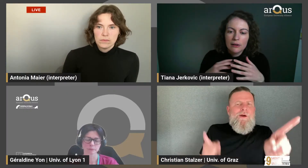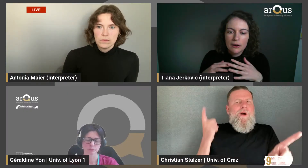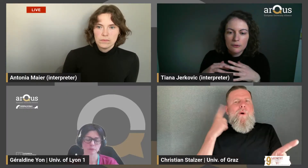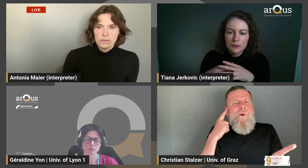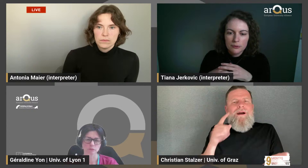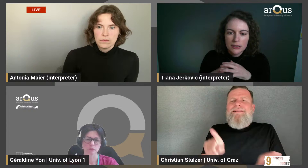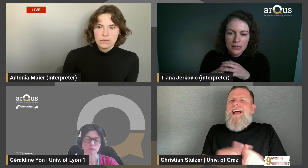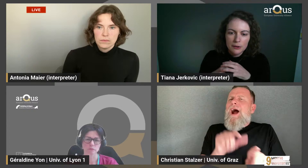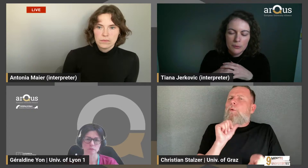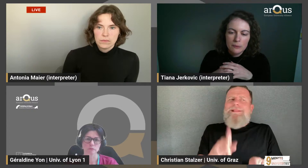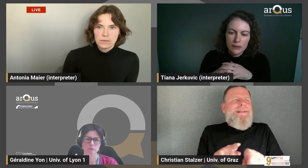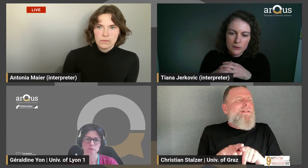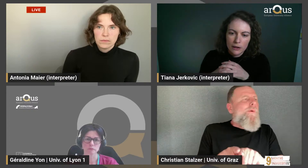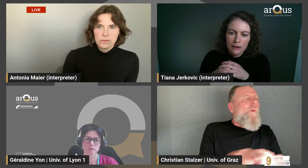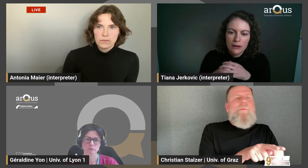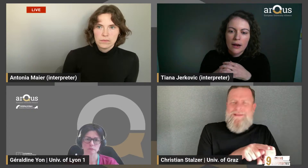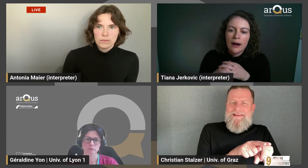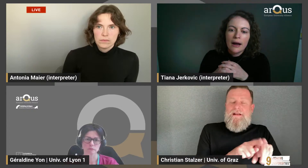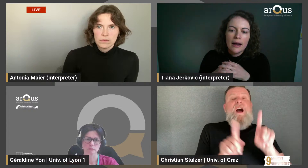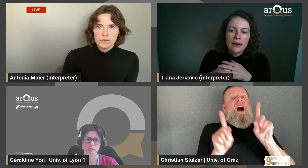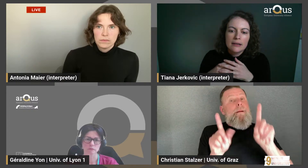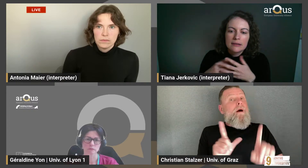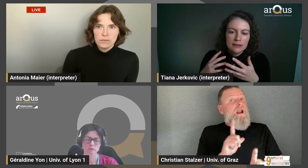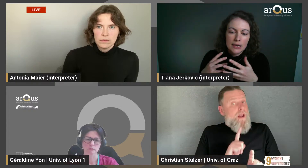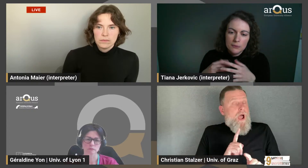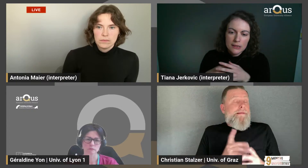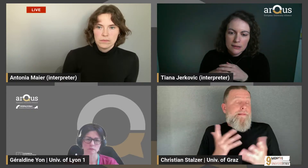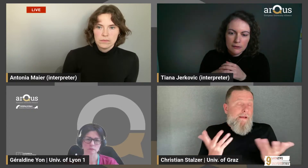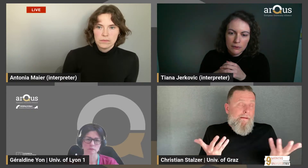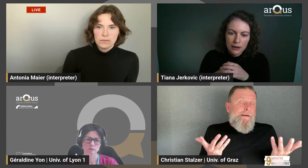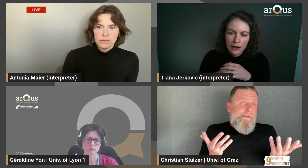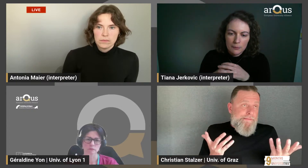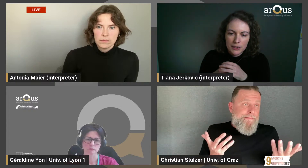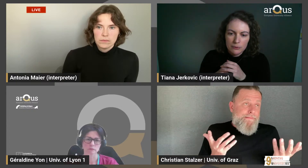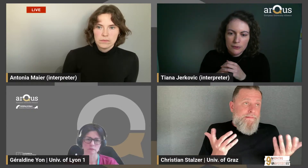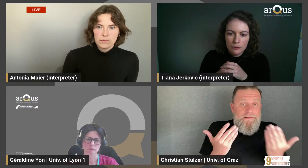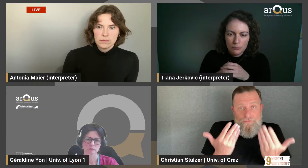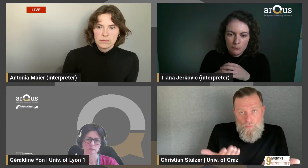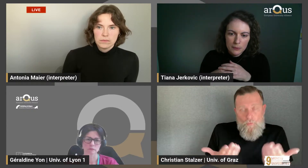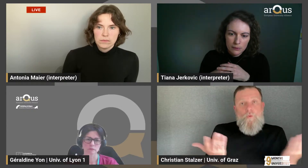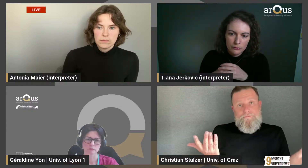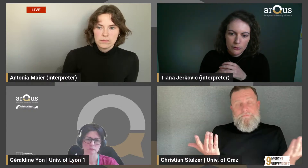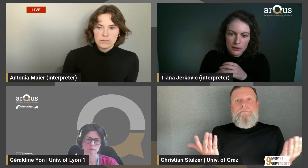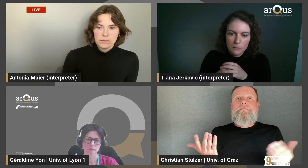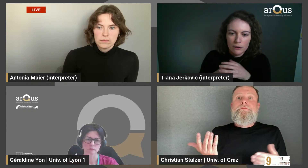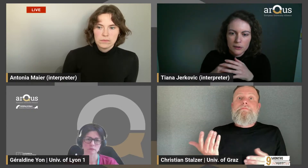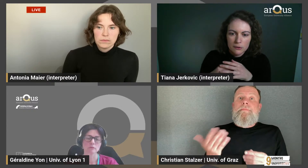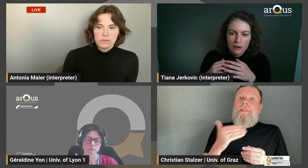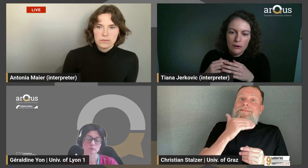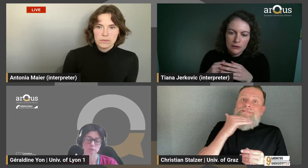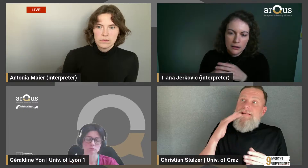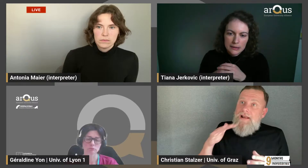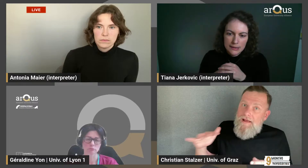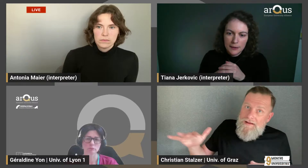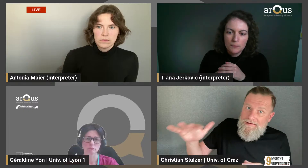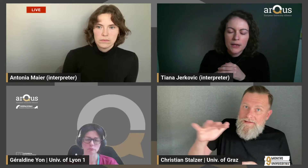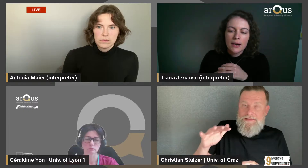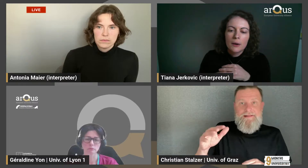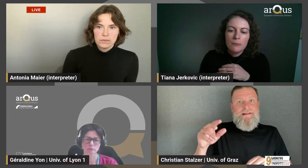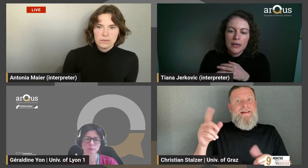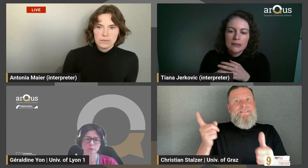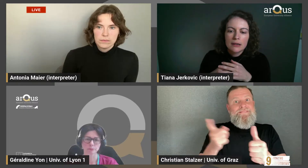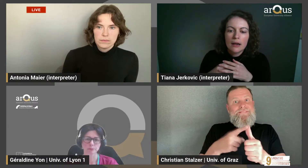There are a lot of different hearing people as well. And the same is happening with deaf people. Of course, we are also all not the